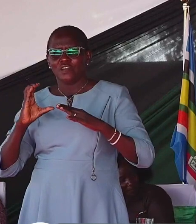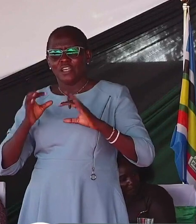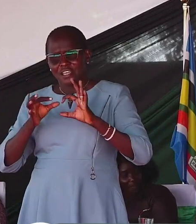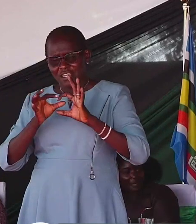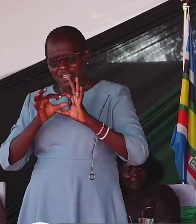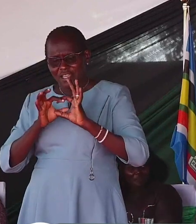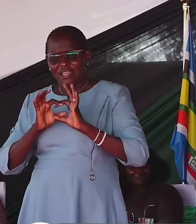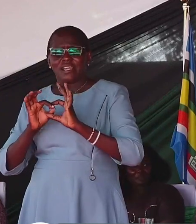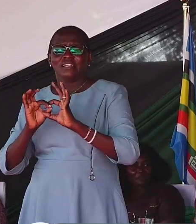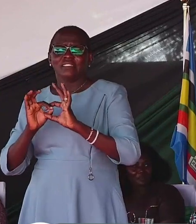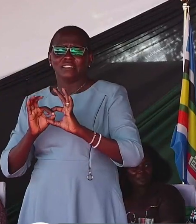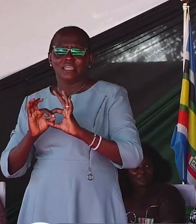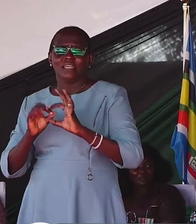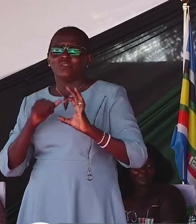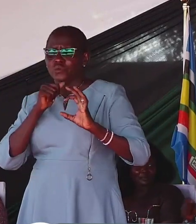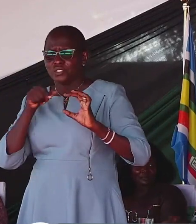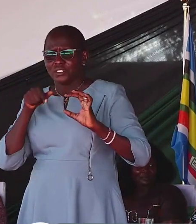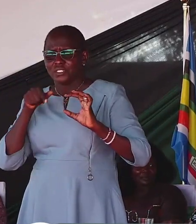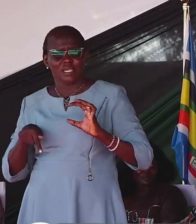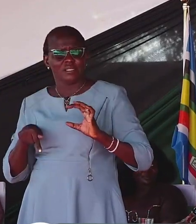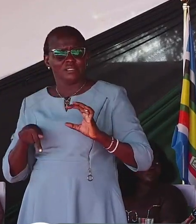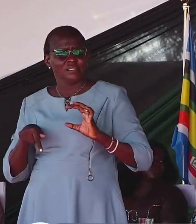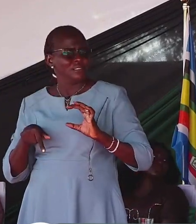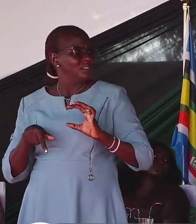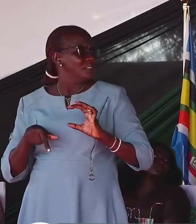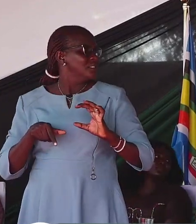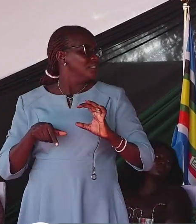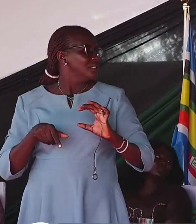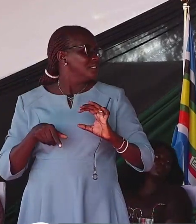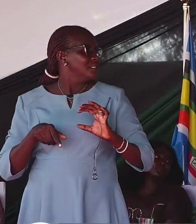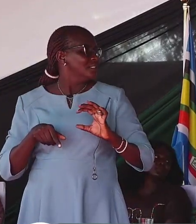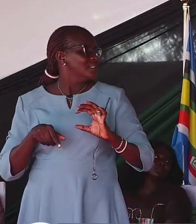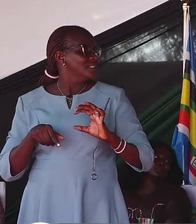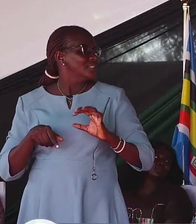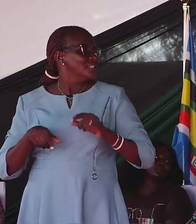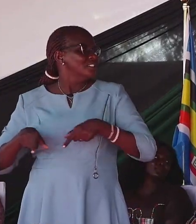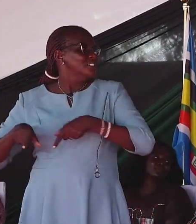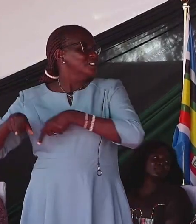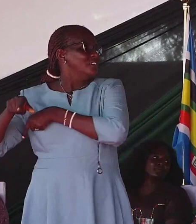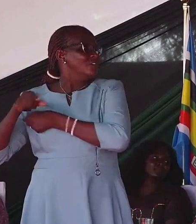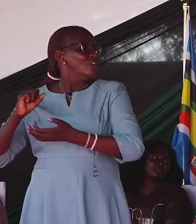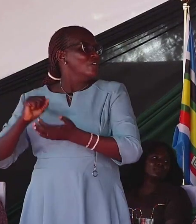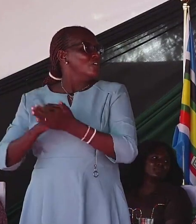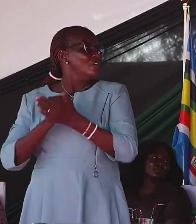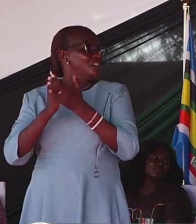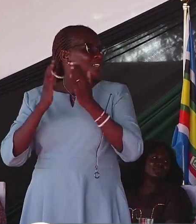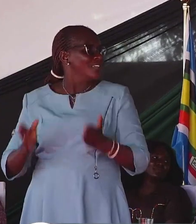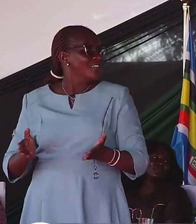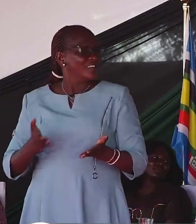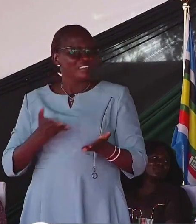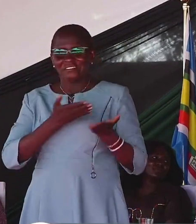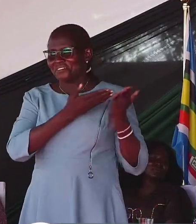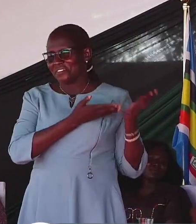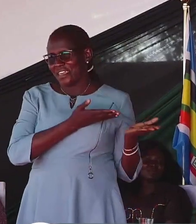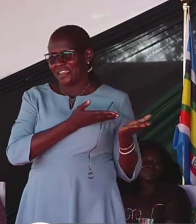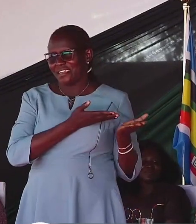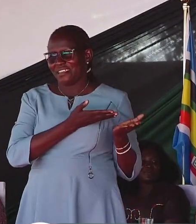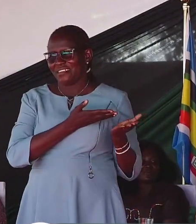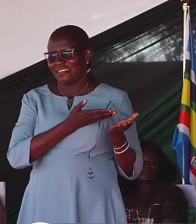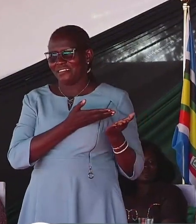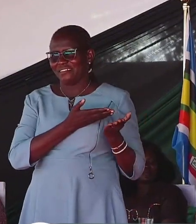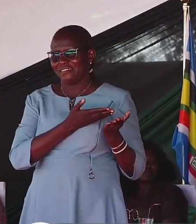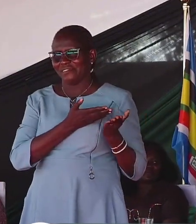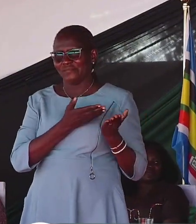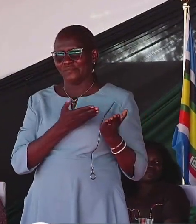is not here. Oh, the chief officer is there, a small girl from